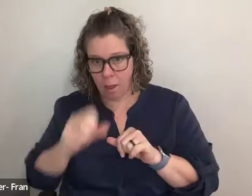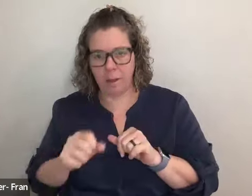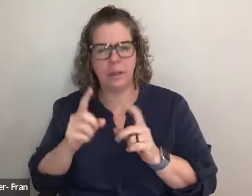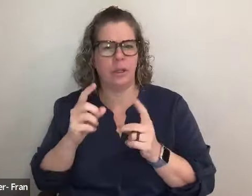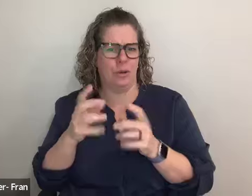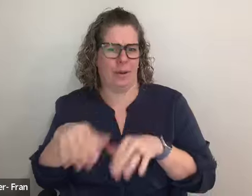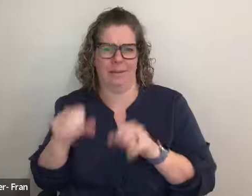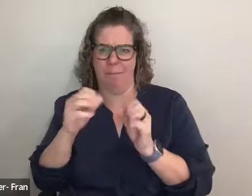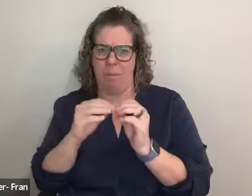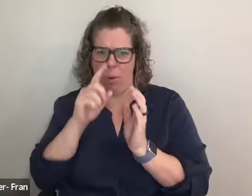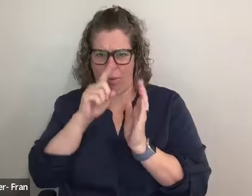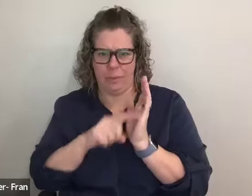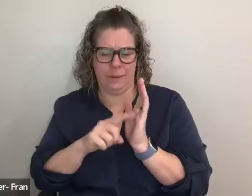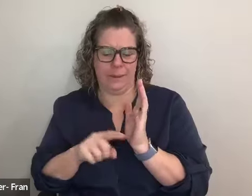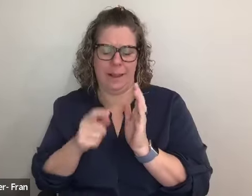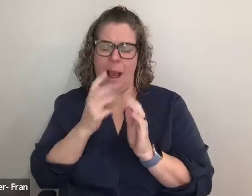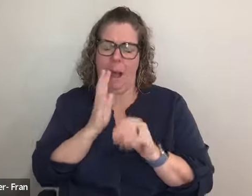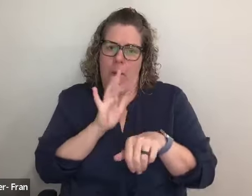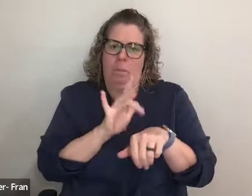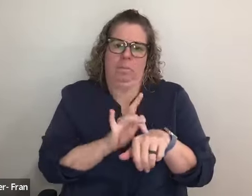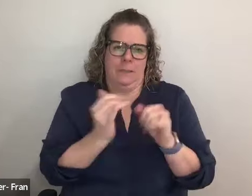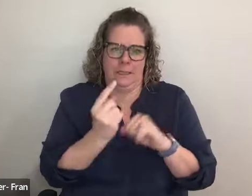doing more research because this is just a tiny little bit.